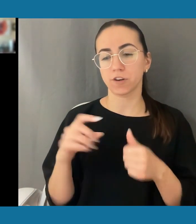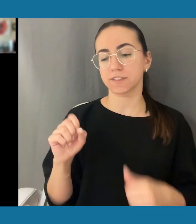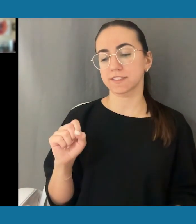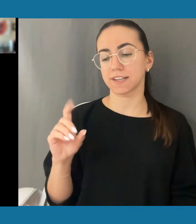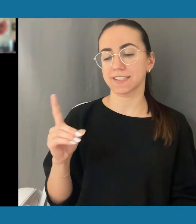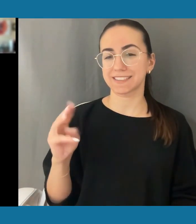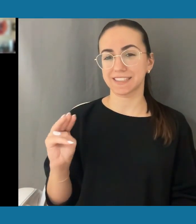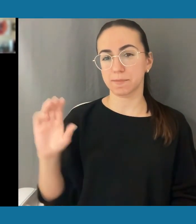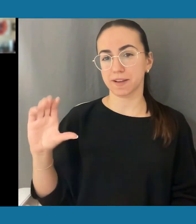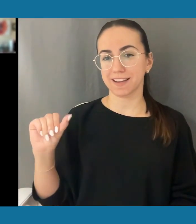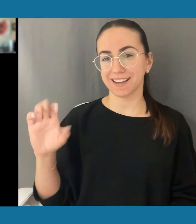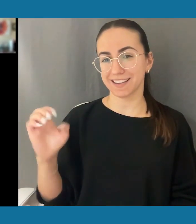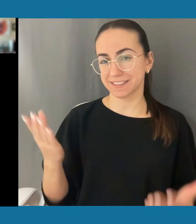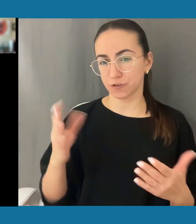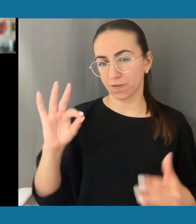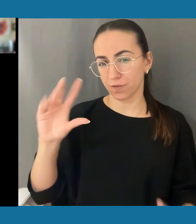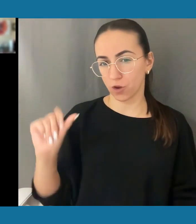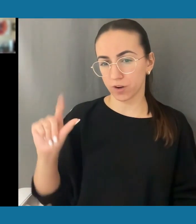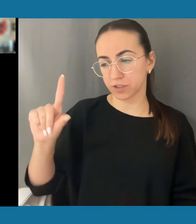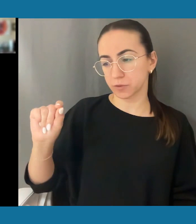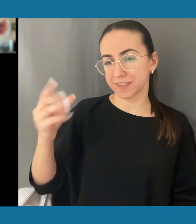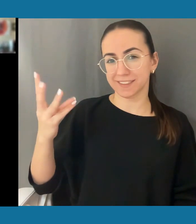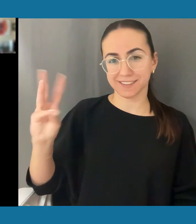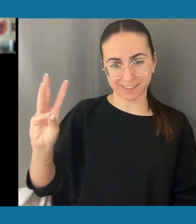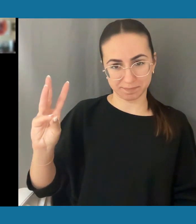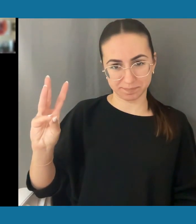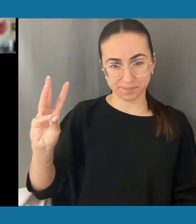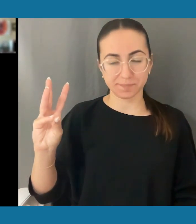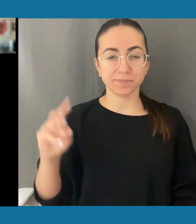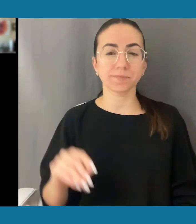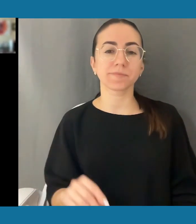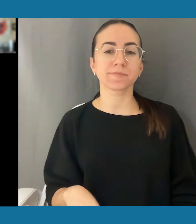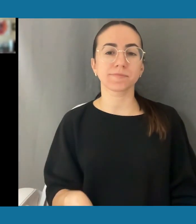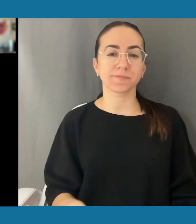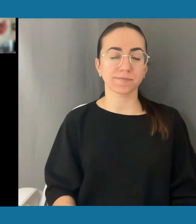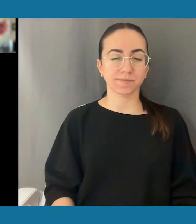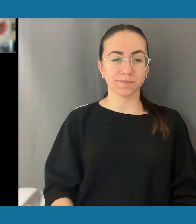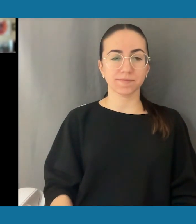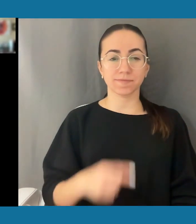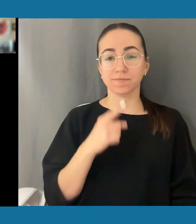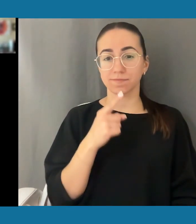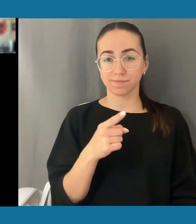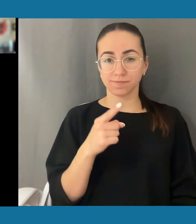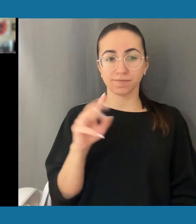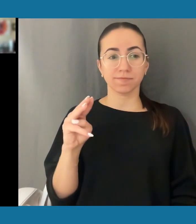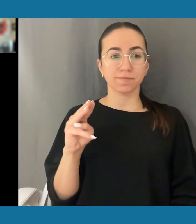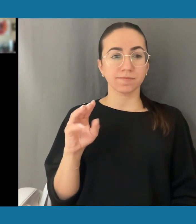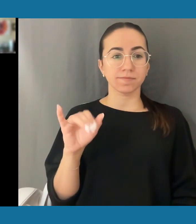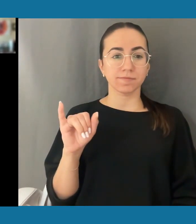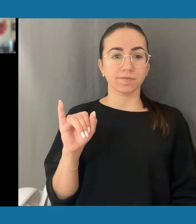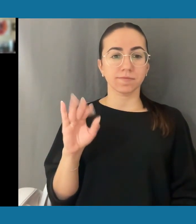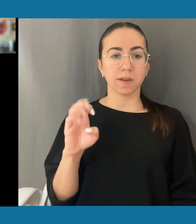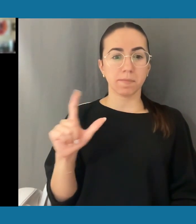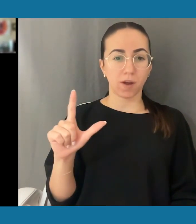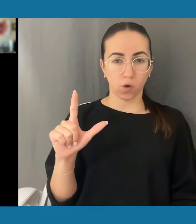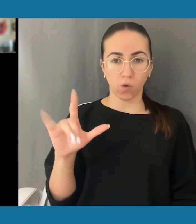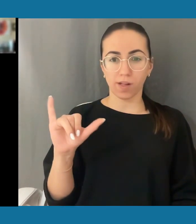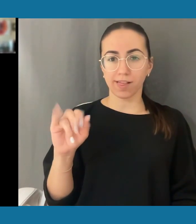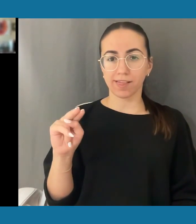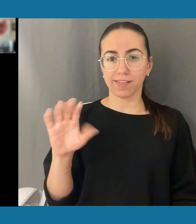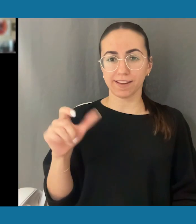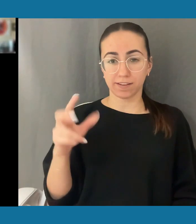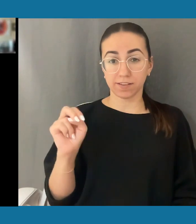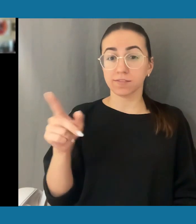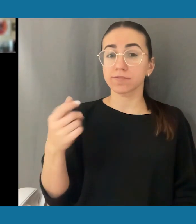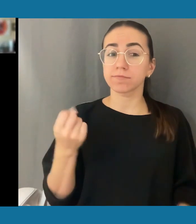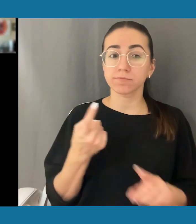in 2016. So this is Michael Lincoln McCrate. He was a young man that was placed under